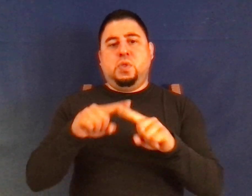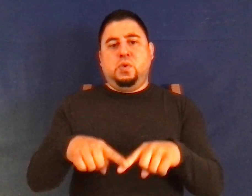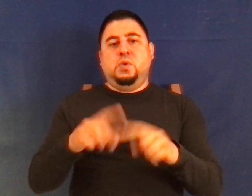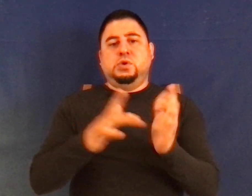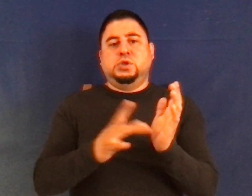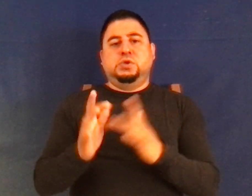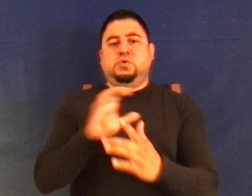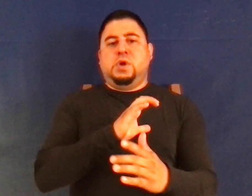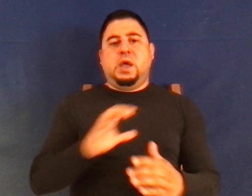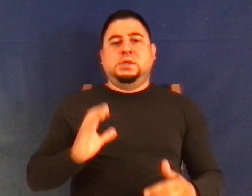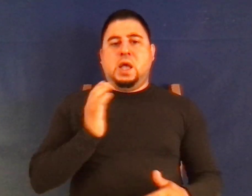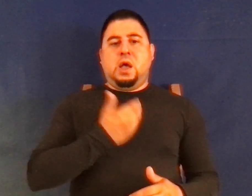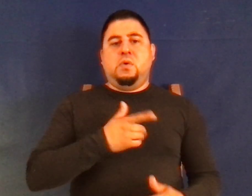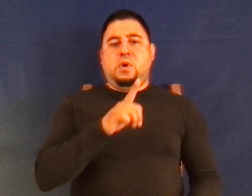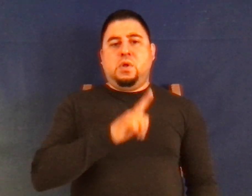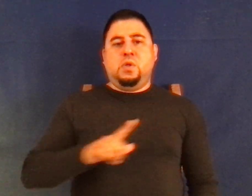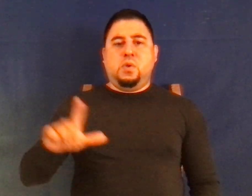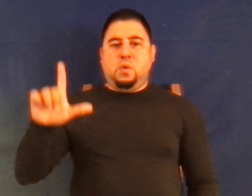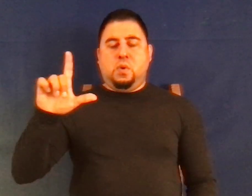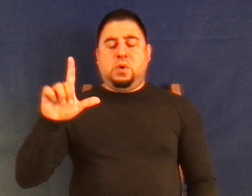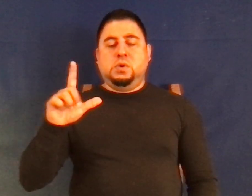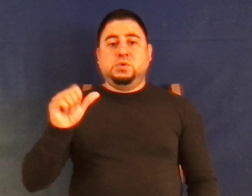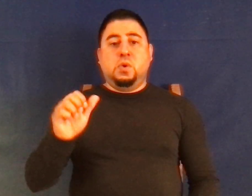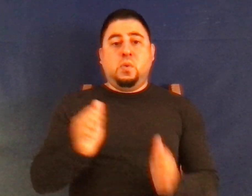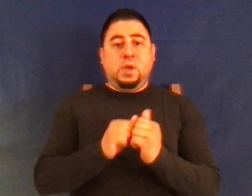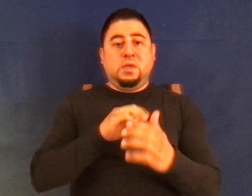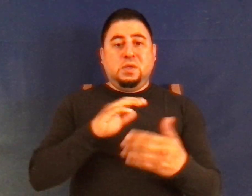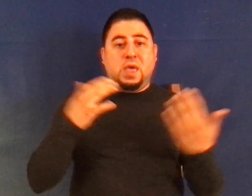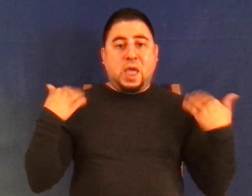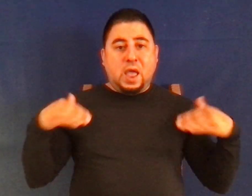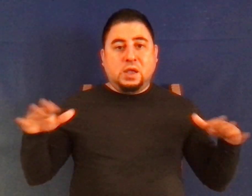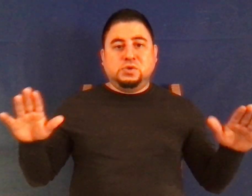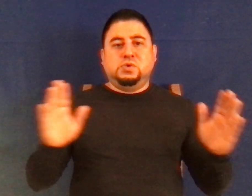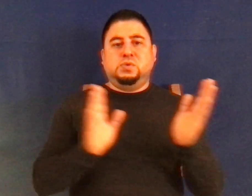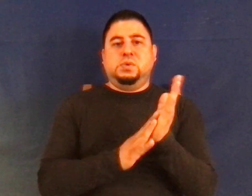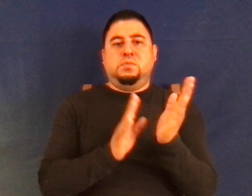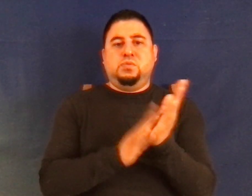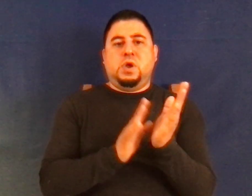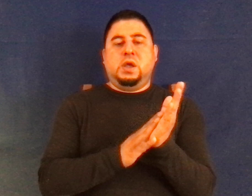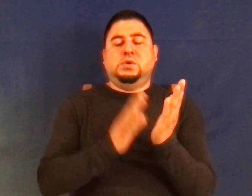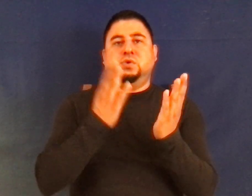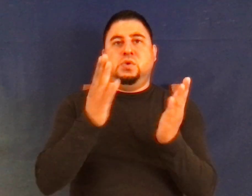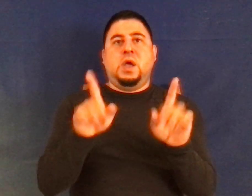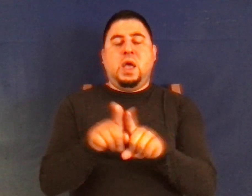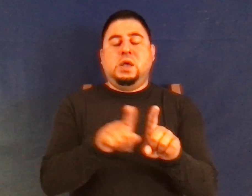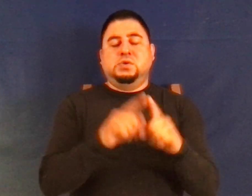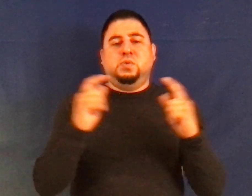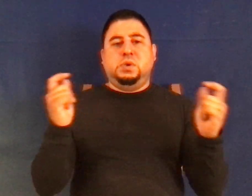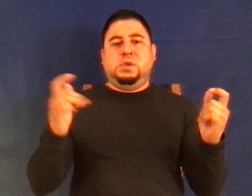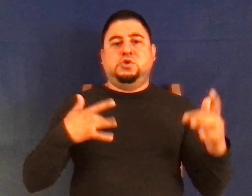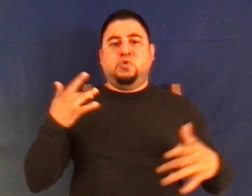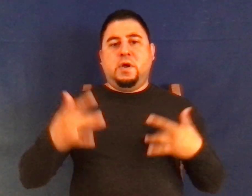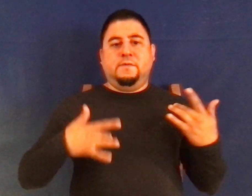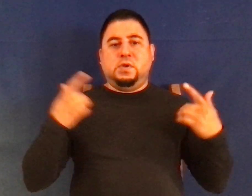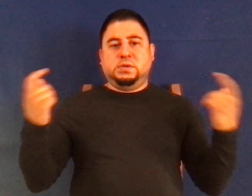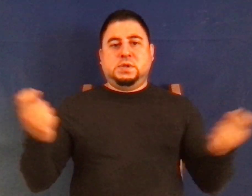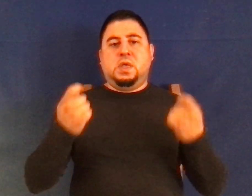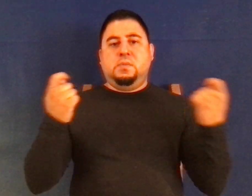Christ our Lord. And so with the angels we praise you, as in joyful celebration we